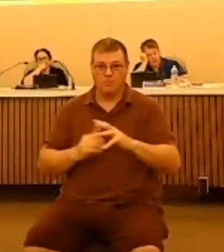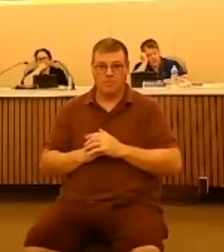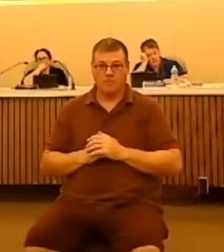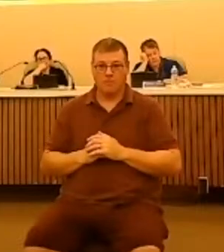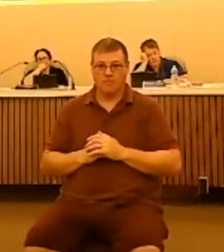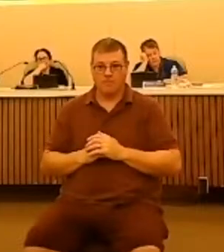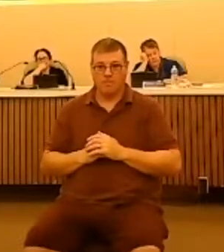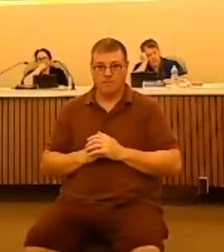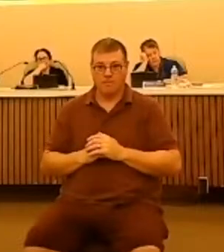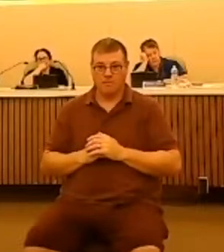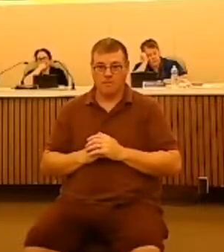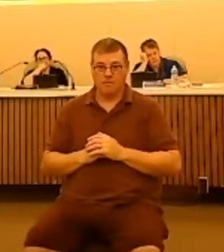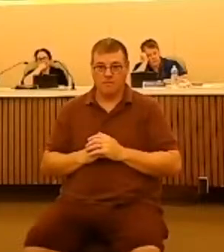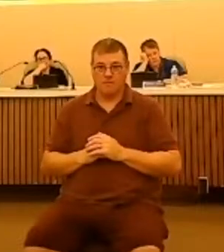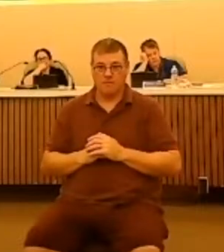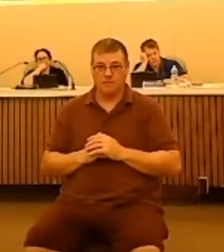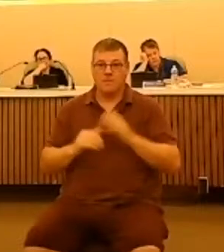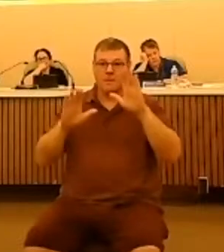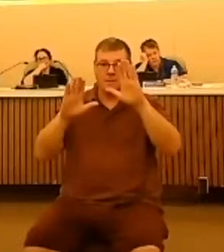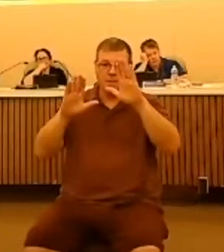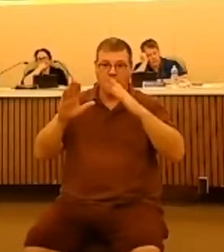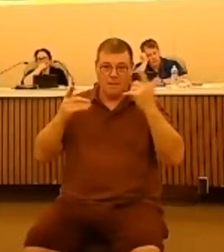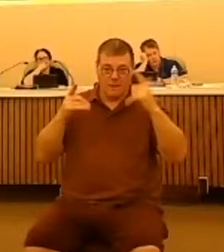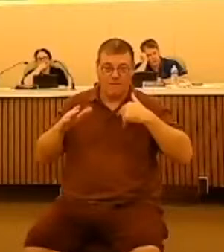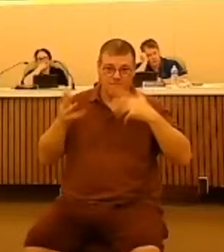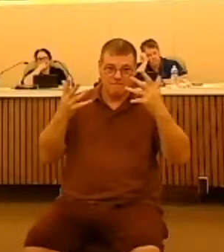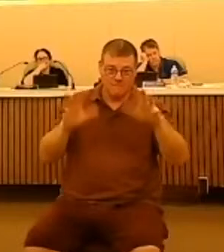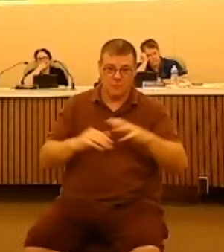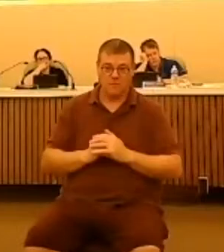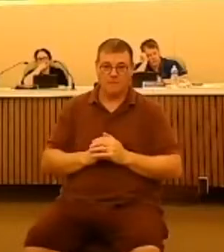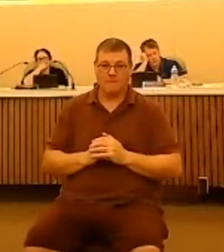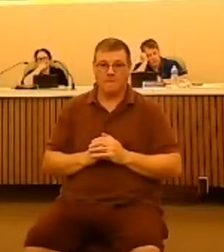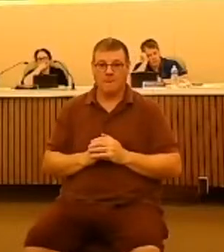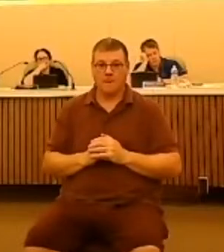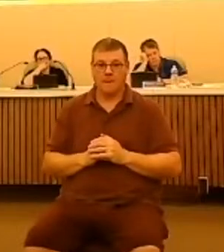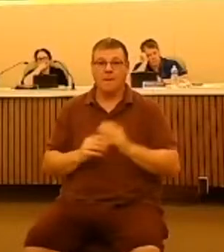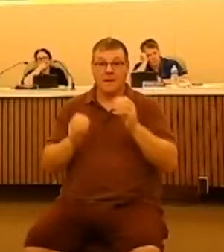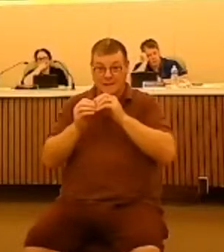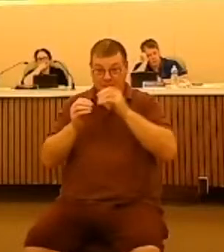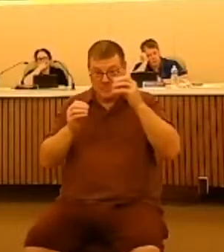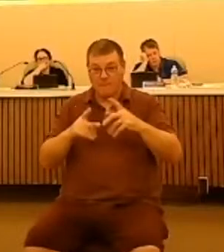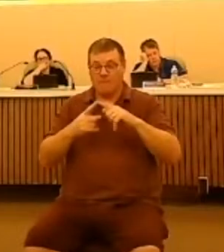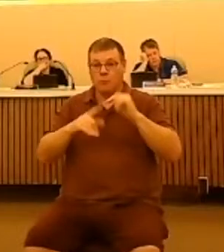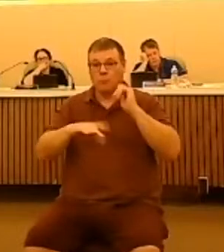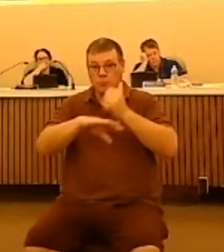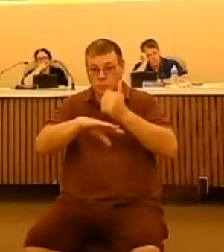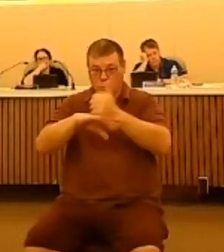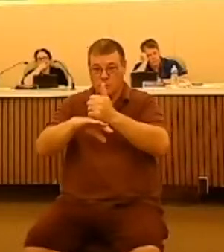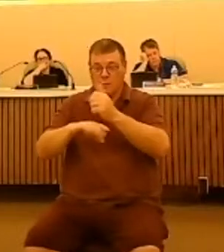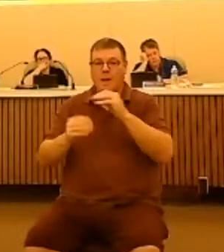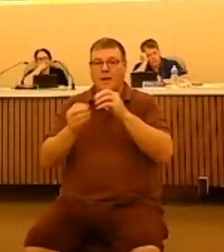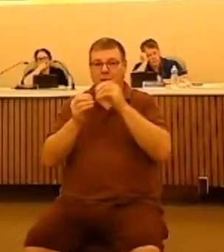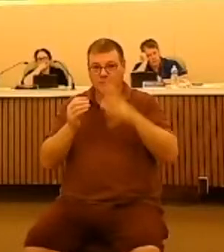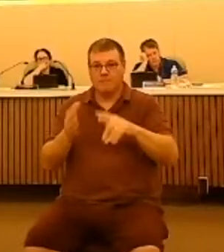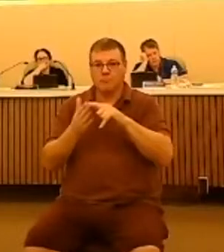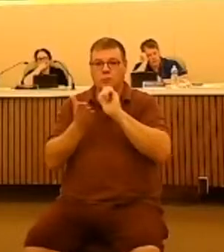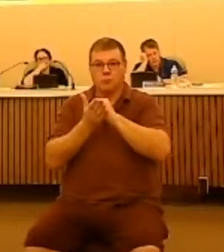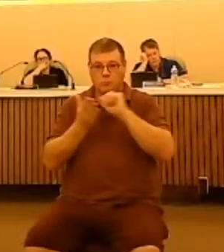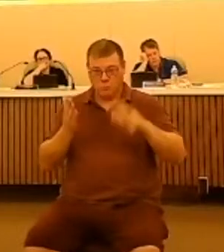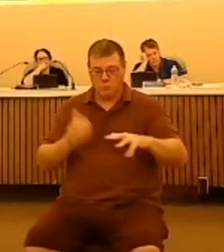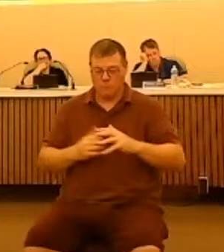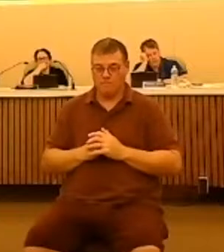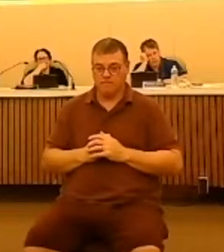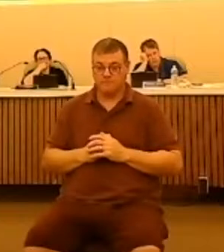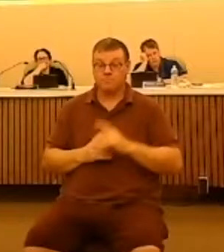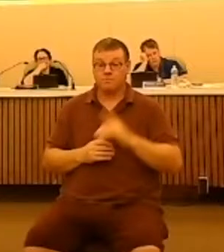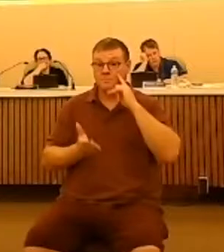They are, let me finish, please. They're expensive to install and they're expensive to remove. As far as